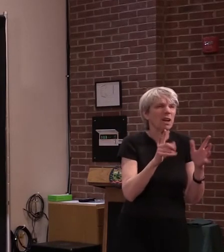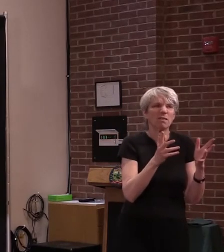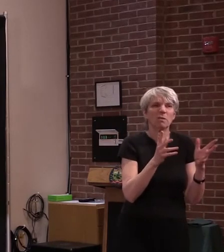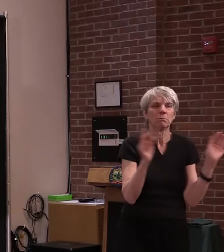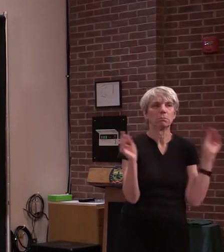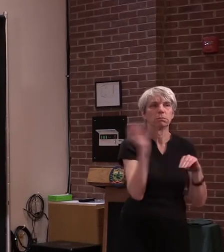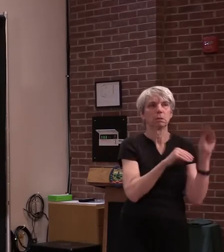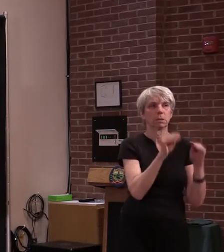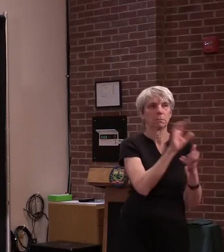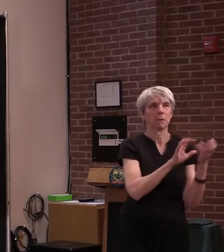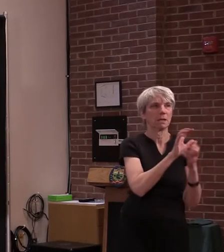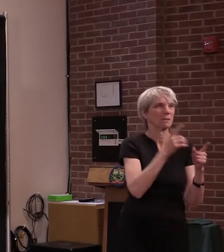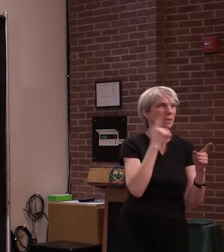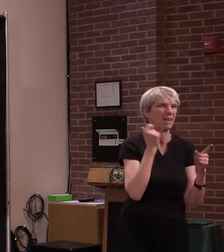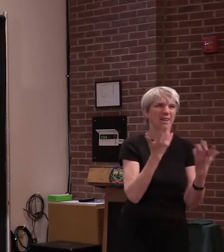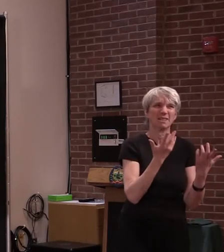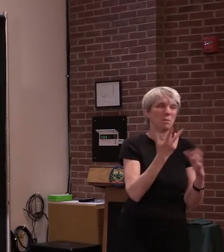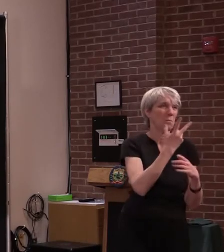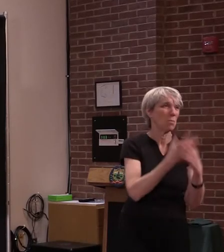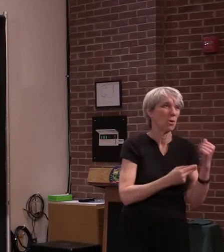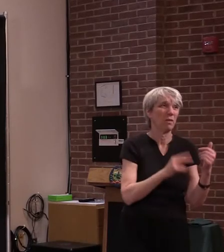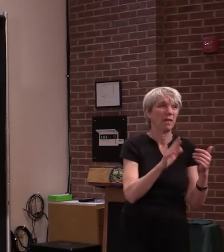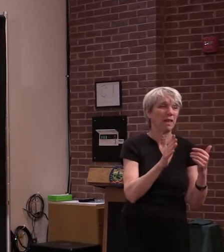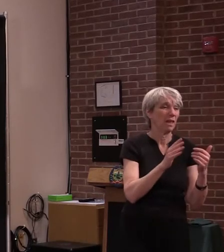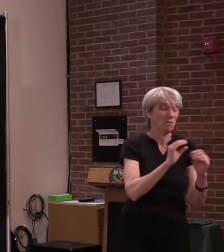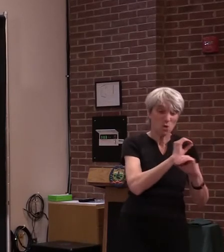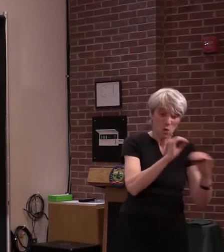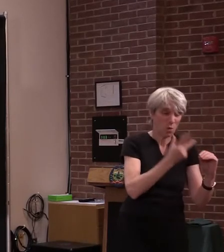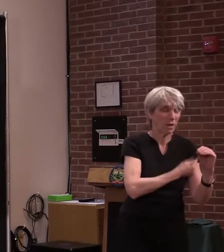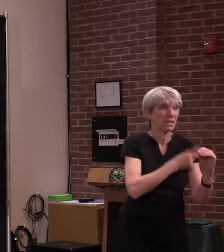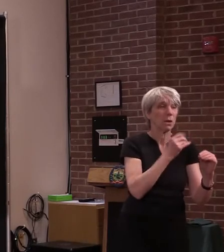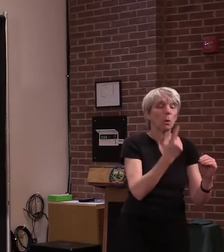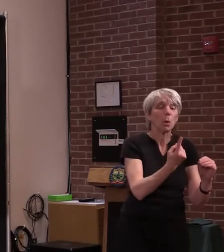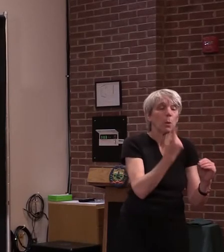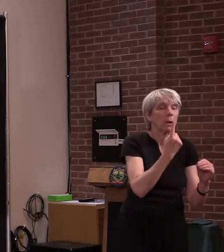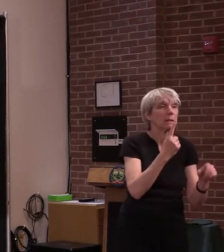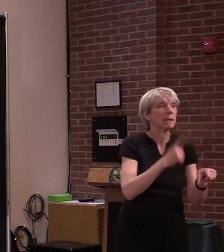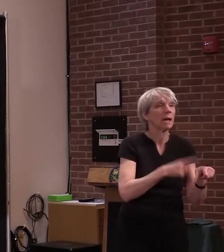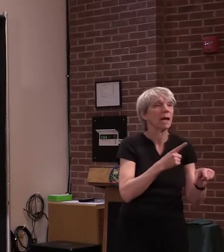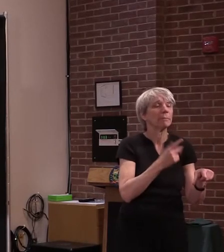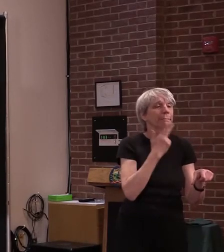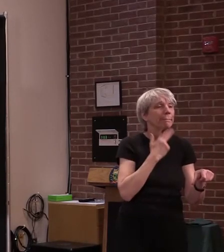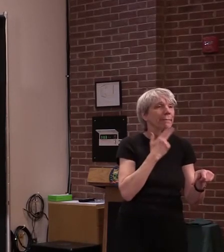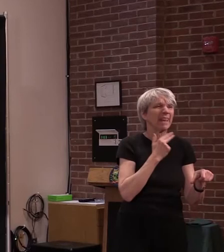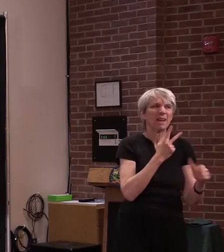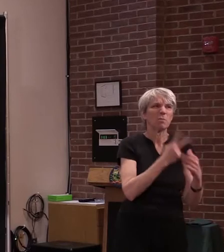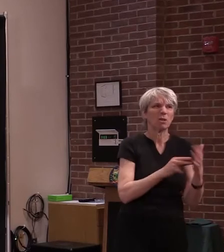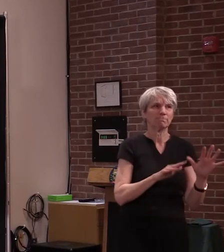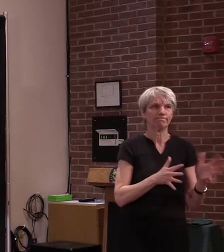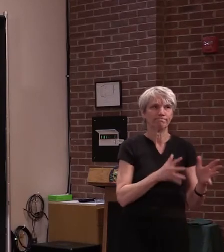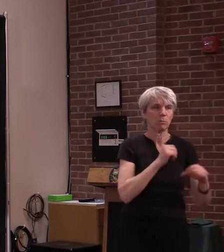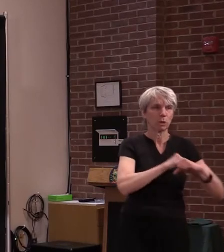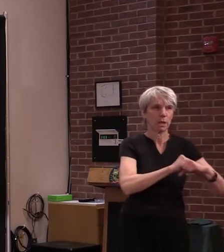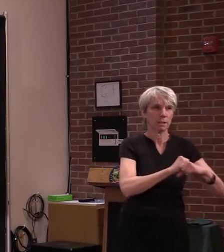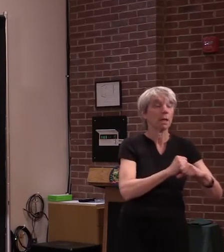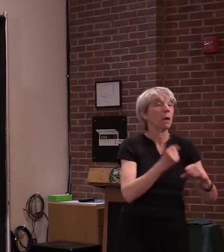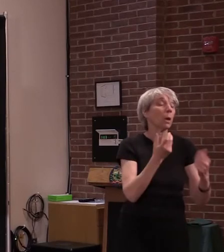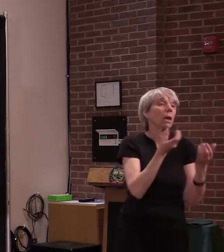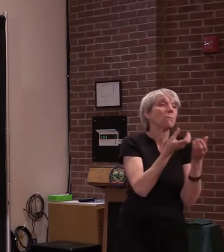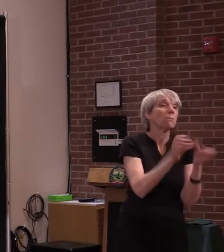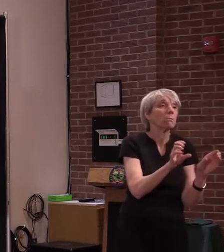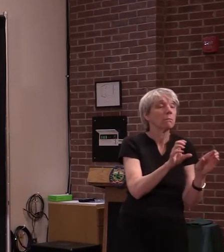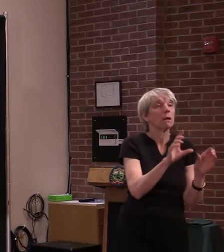you know, it's not anywhere near the difference between being fully vaccinated and being boosted on top of that. But we'll see if we can break that down more.